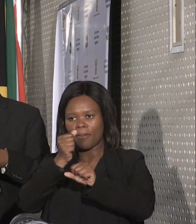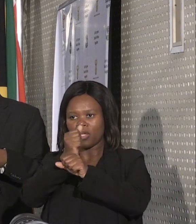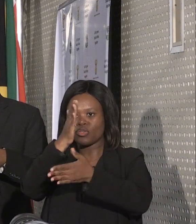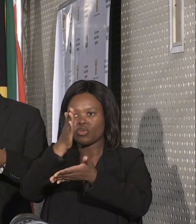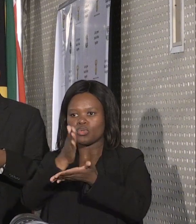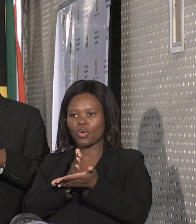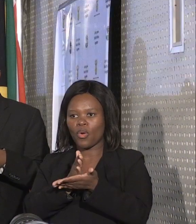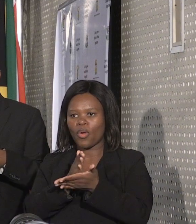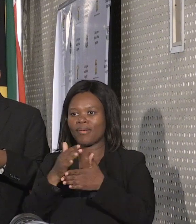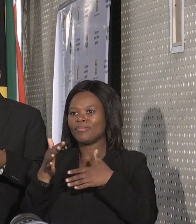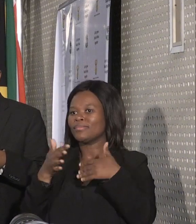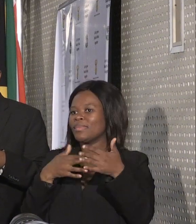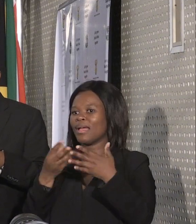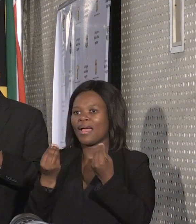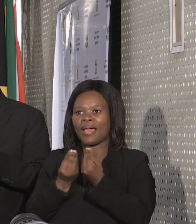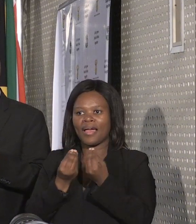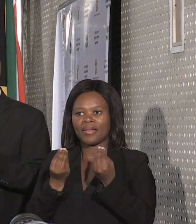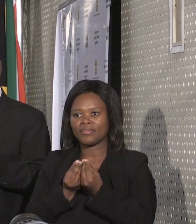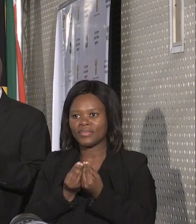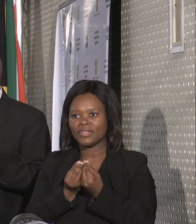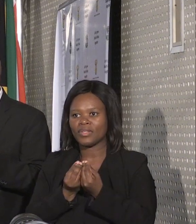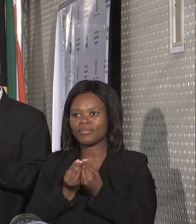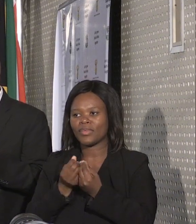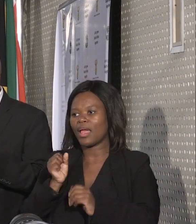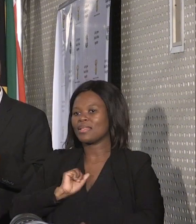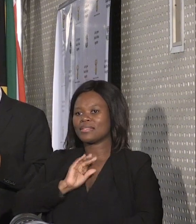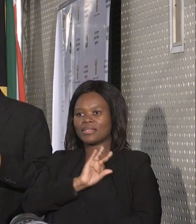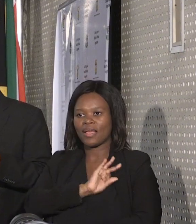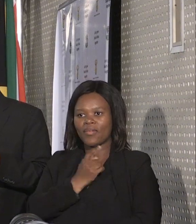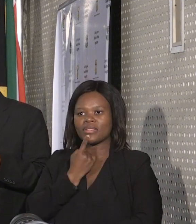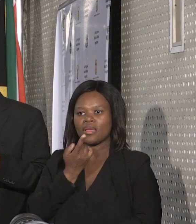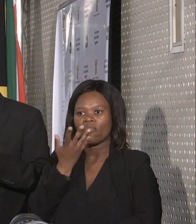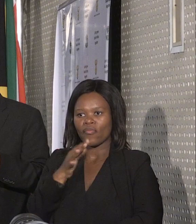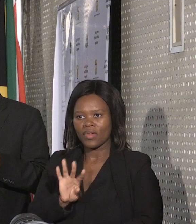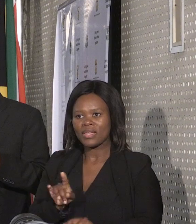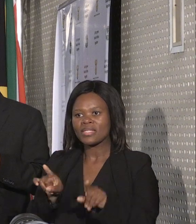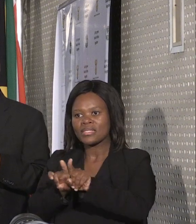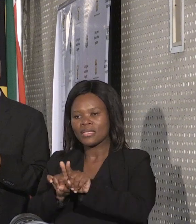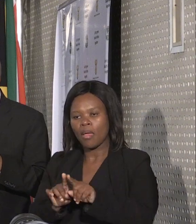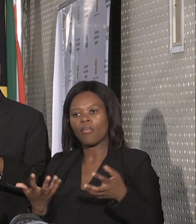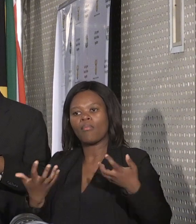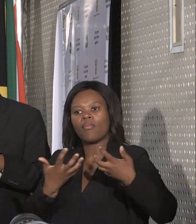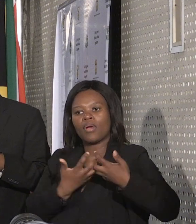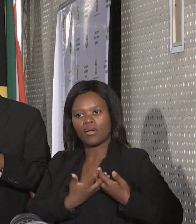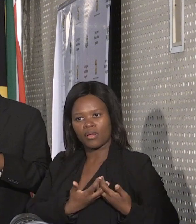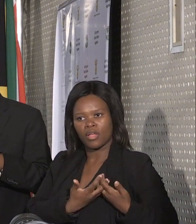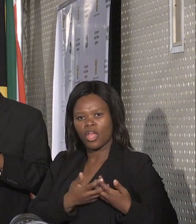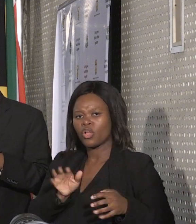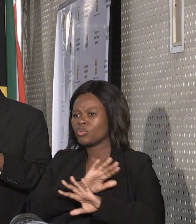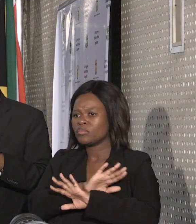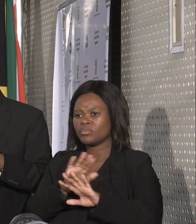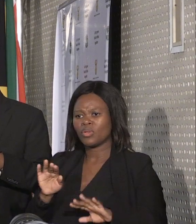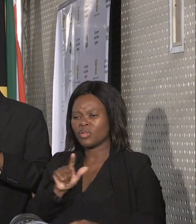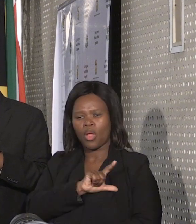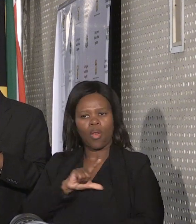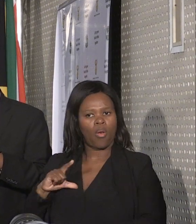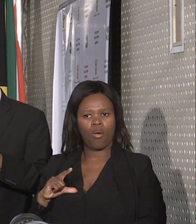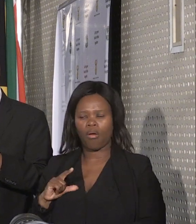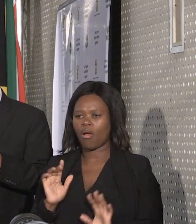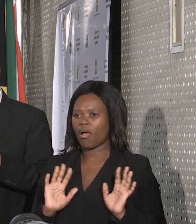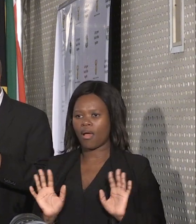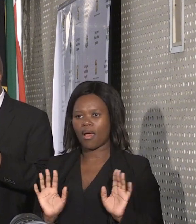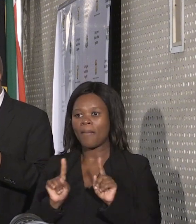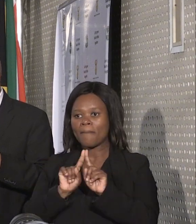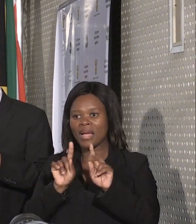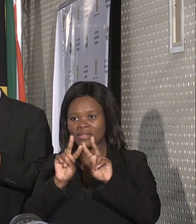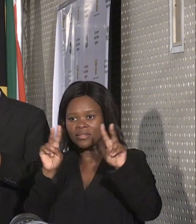that whatever officials were saying, there's an alignment with regard to what they were saying. So it has not been long, but the only difference is that